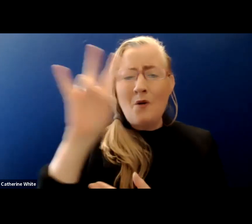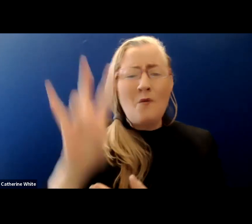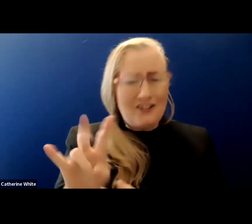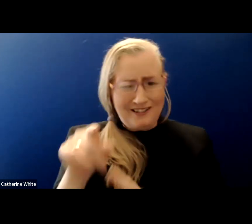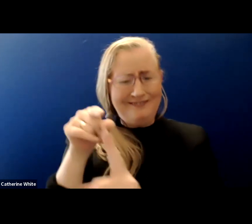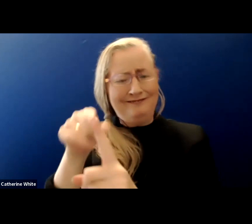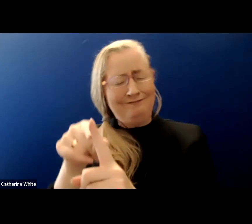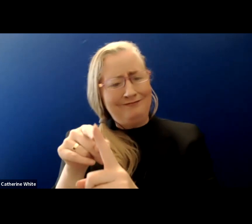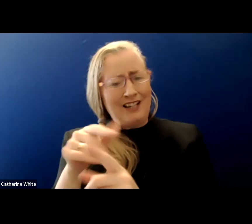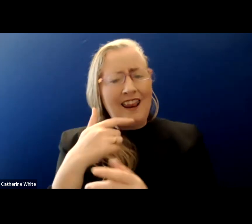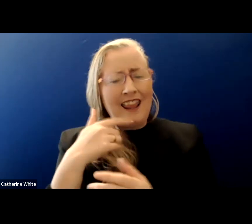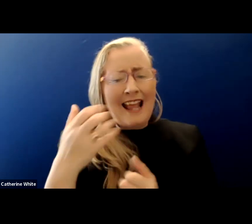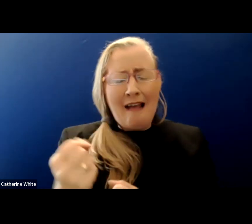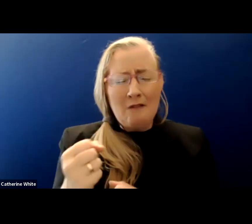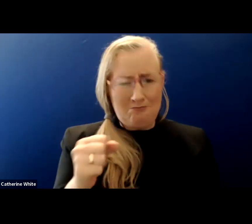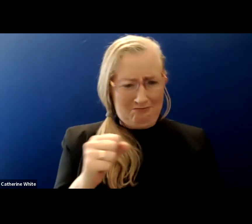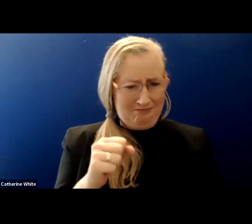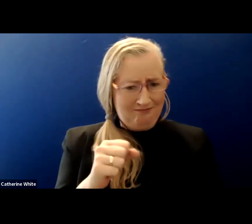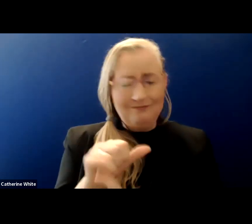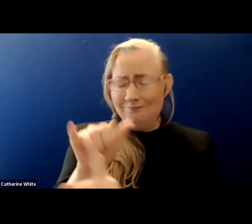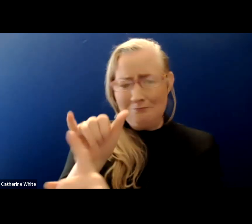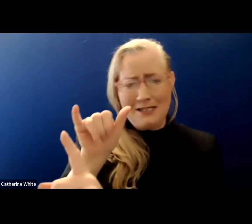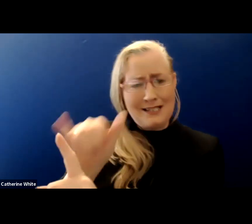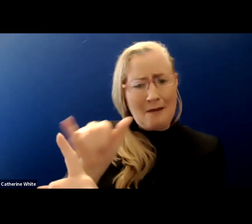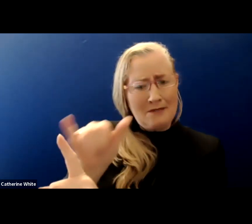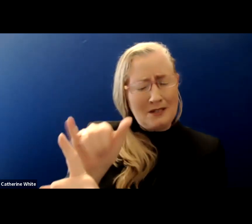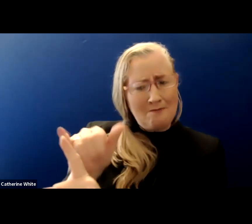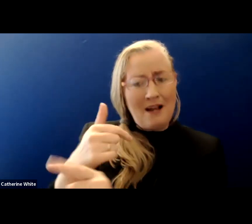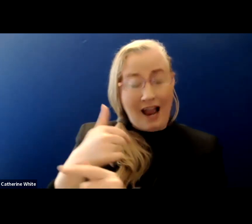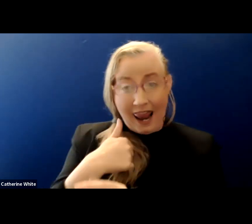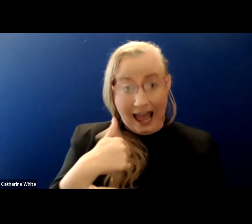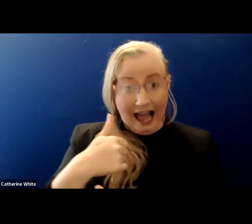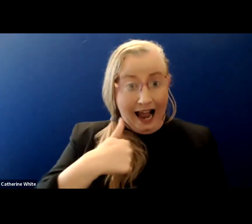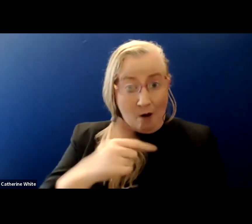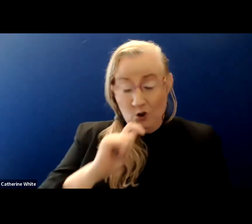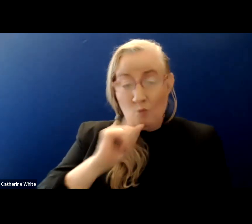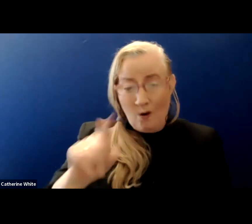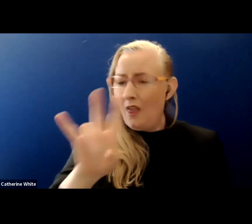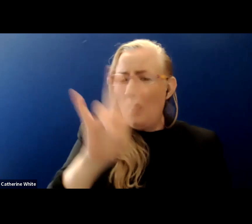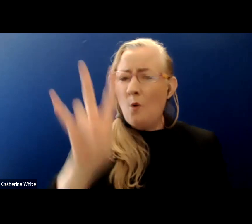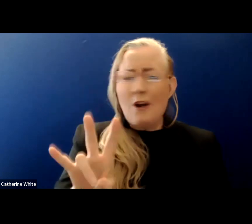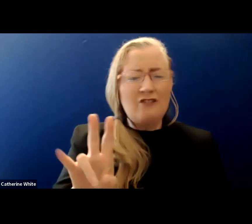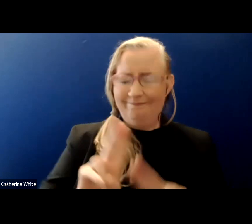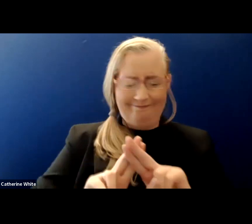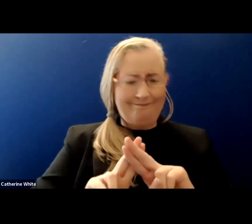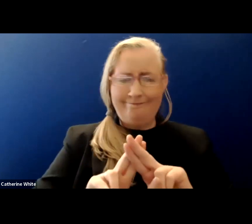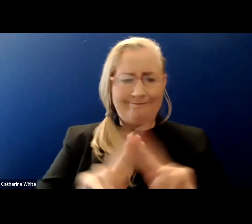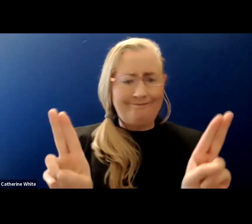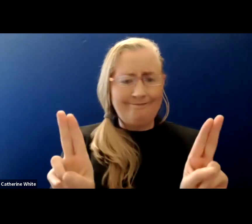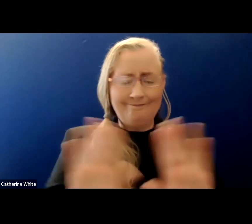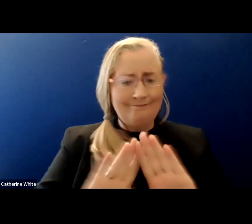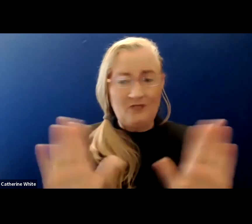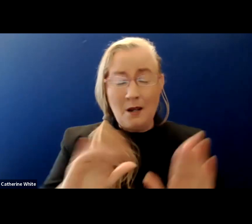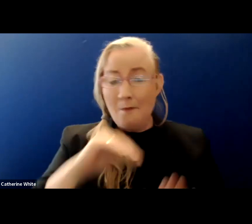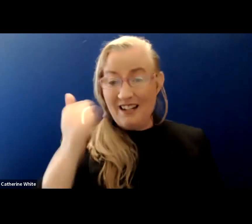a considerable degree of skepticism. And I was even told that the question was a non-starter because the answer